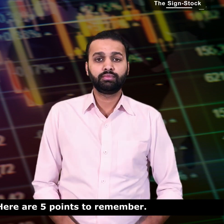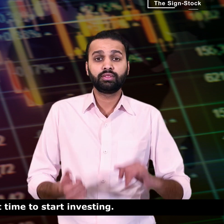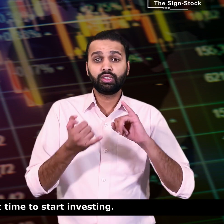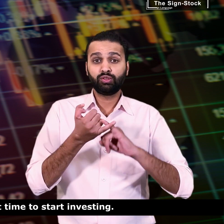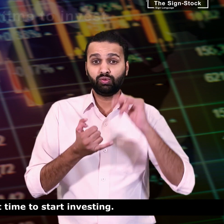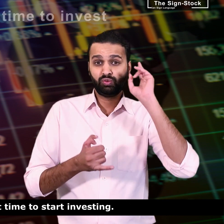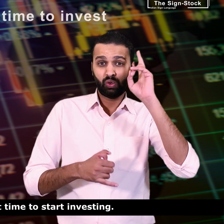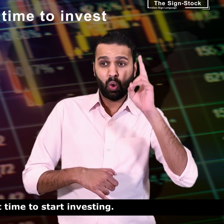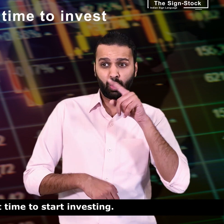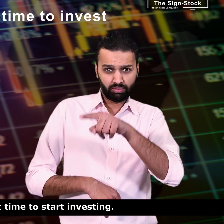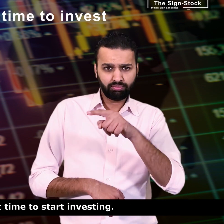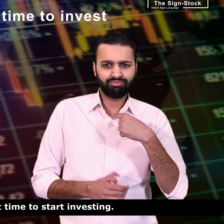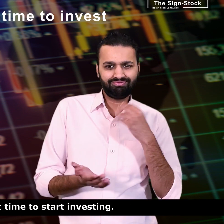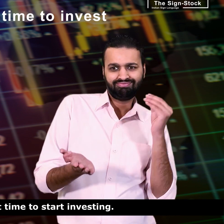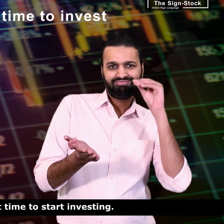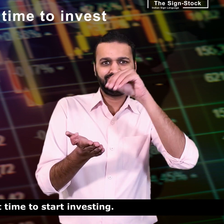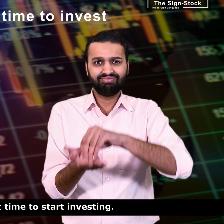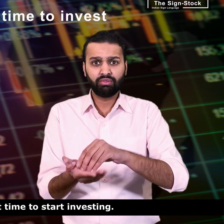There is no fixed best time to start investing.